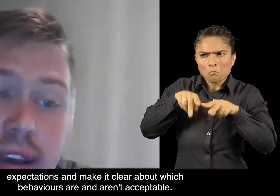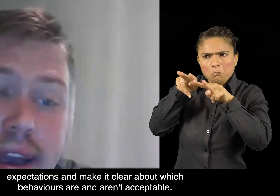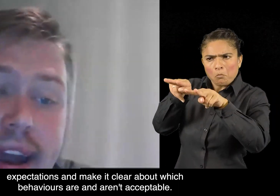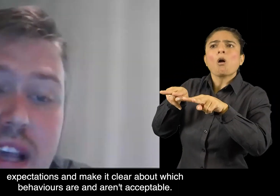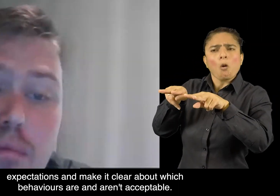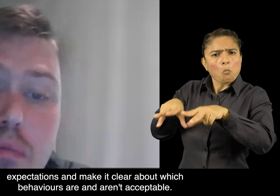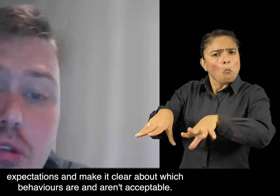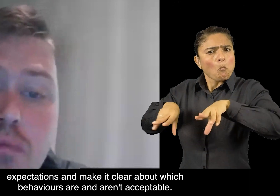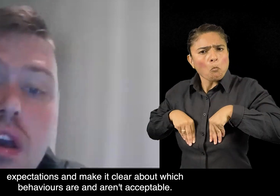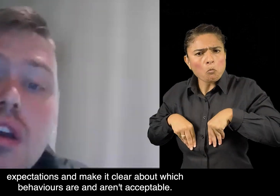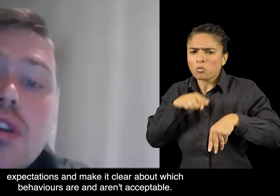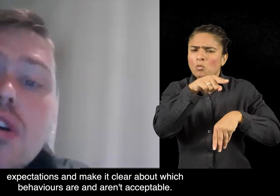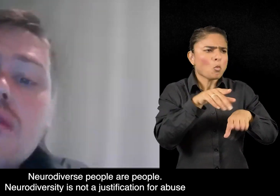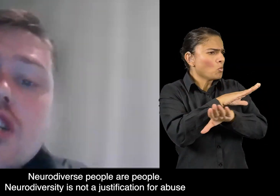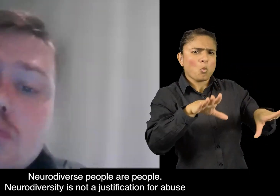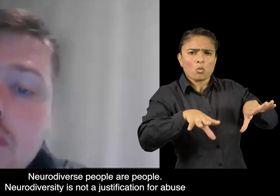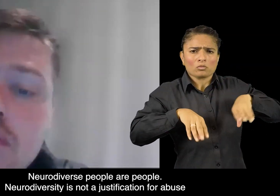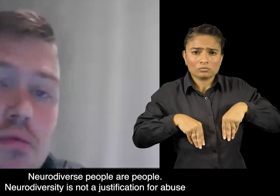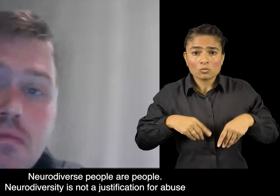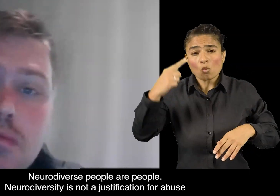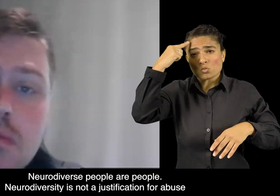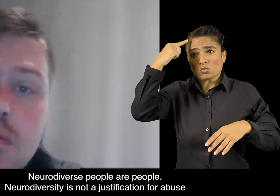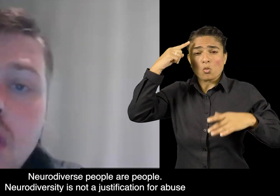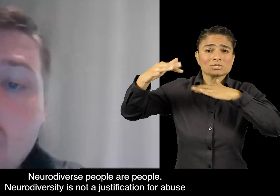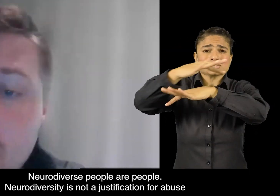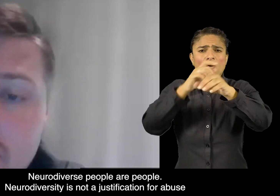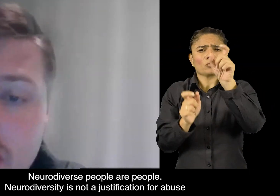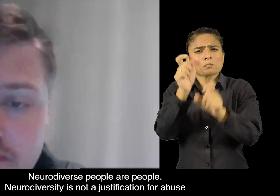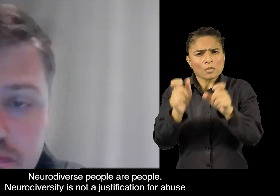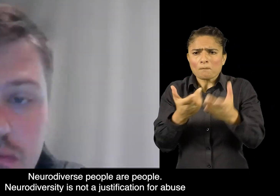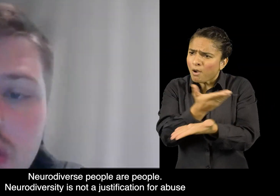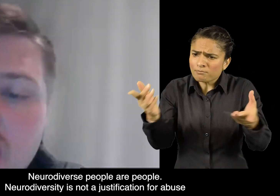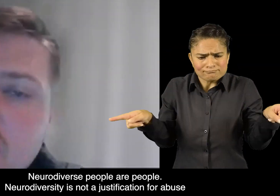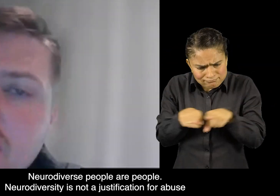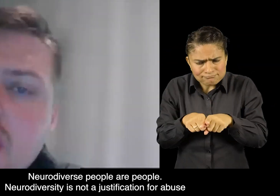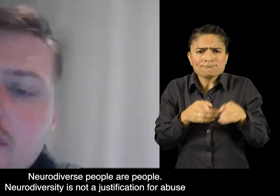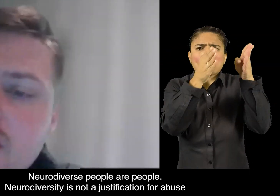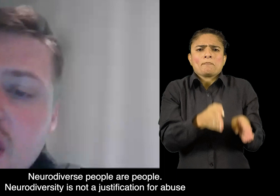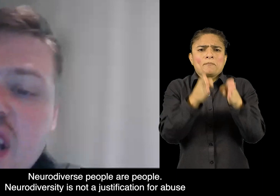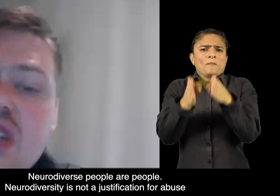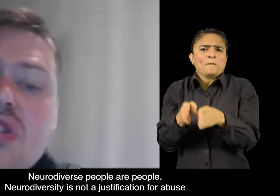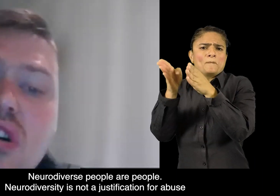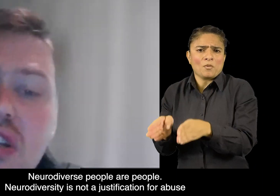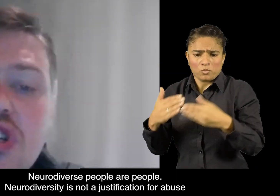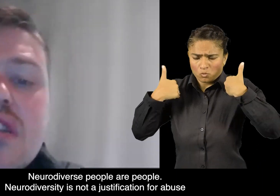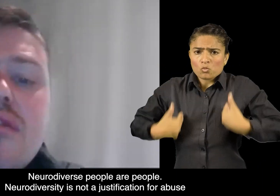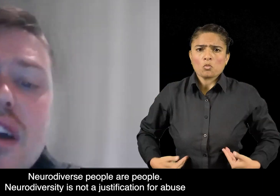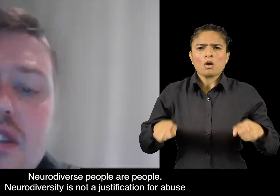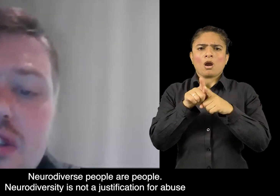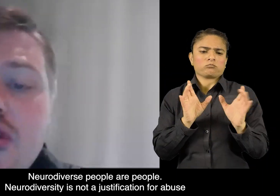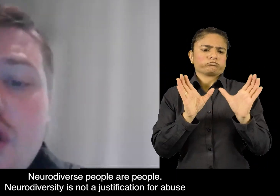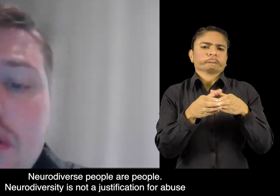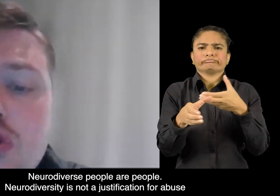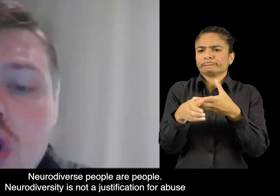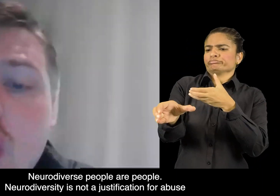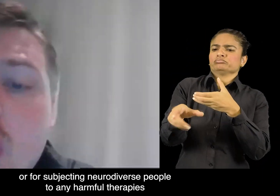aren't acceptable. Neurodiverse people are people. Neurodiversity is not a